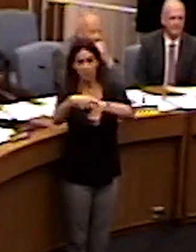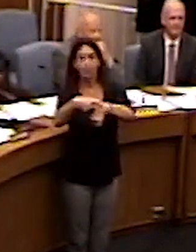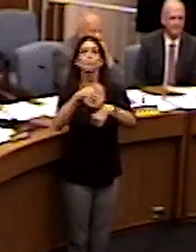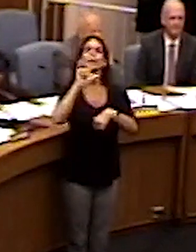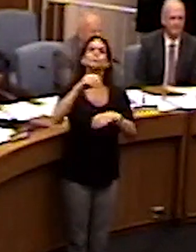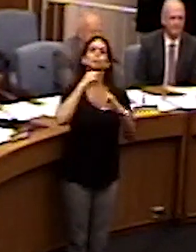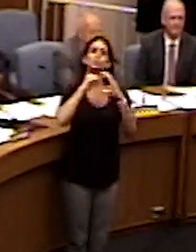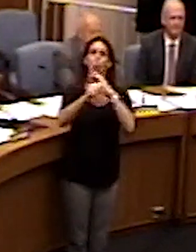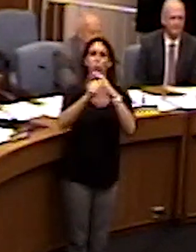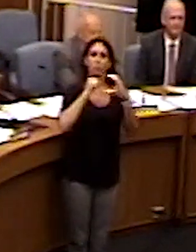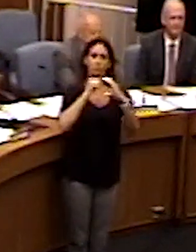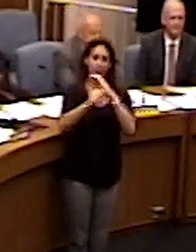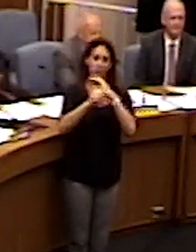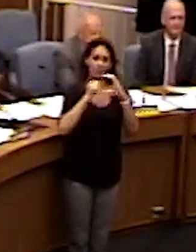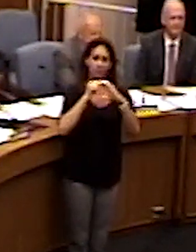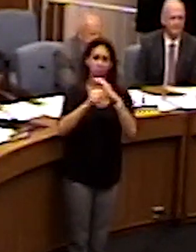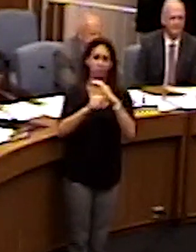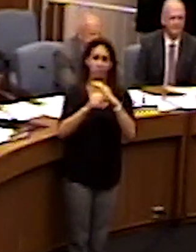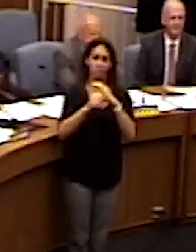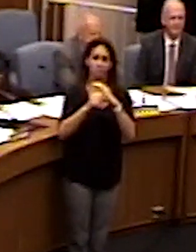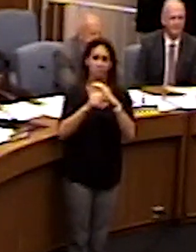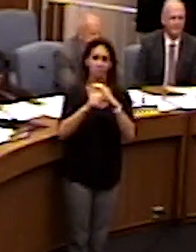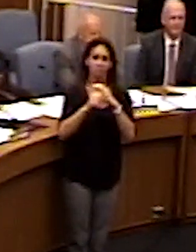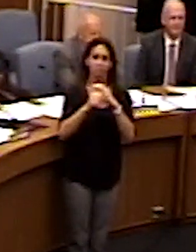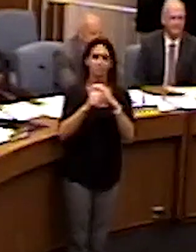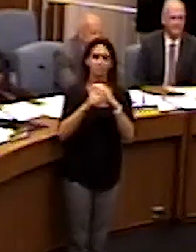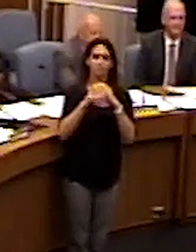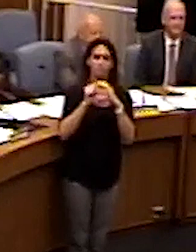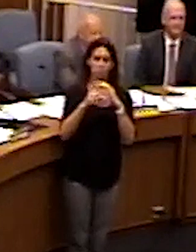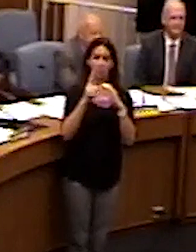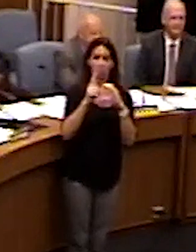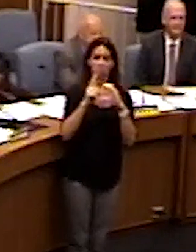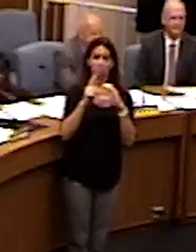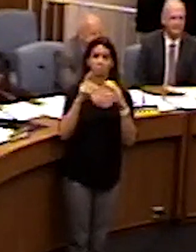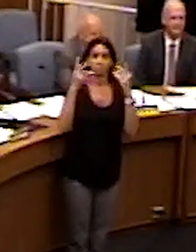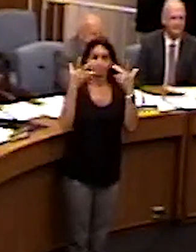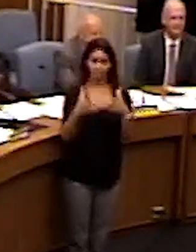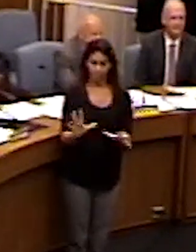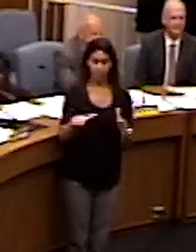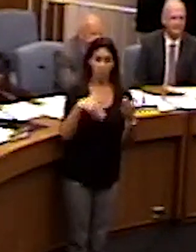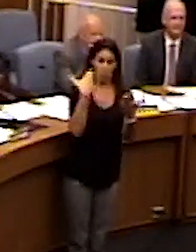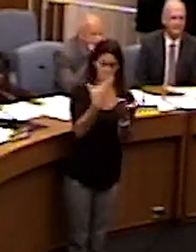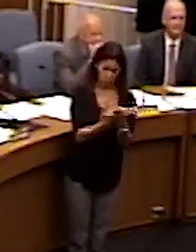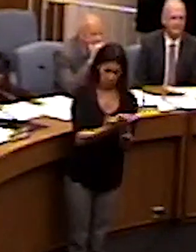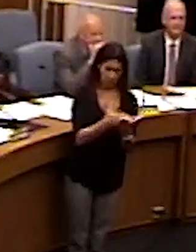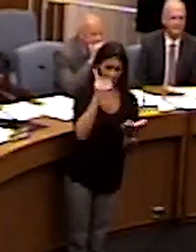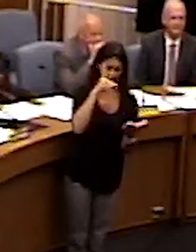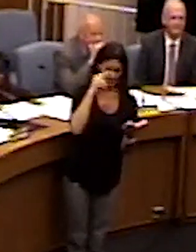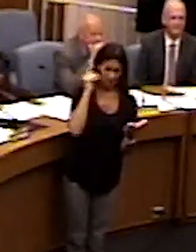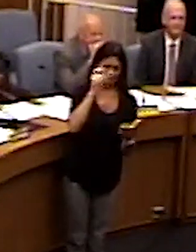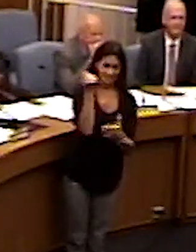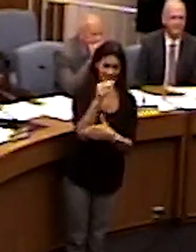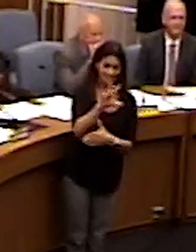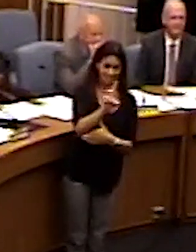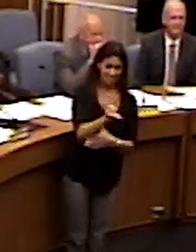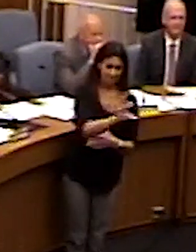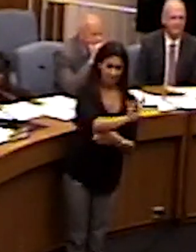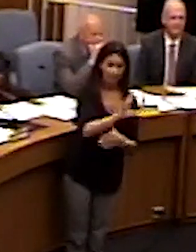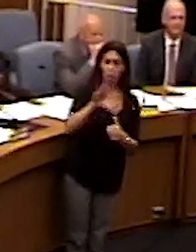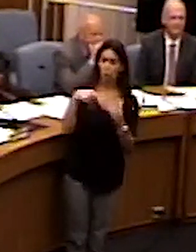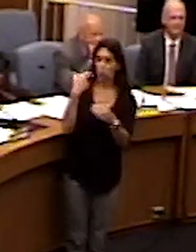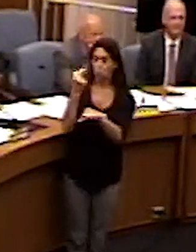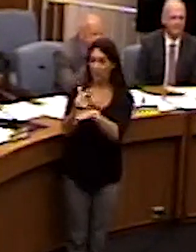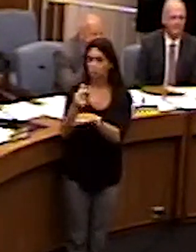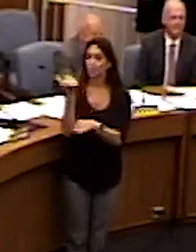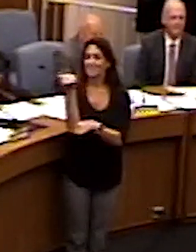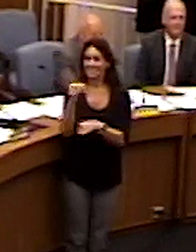called total communication. So I arrived at Gallaudet in 1979, and I graduated in